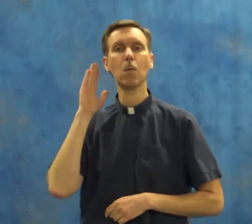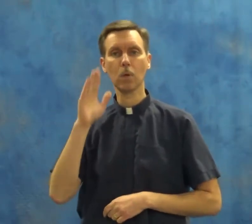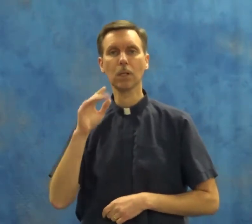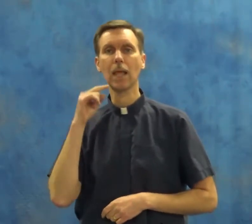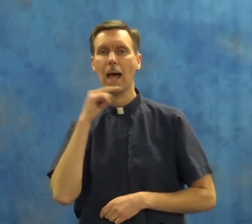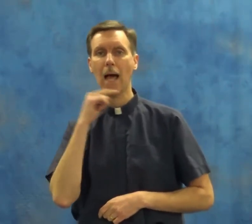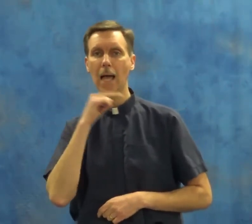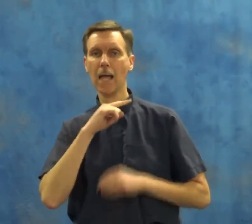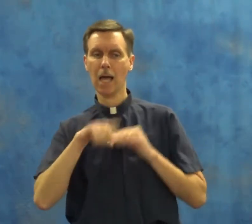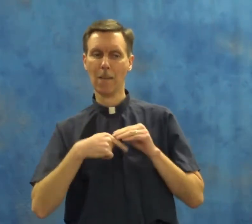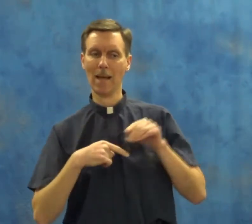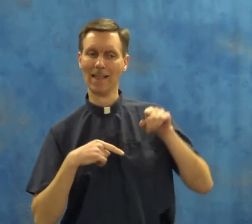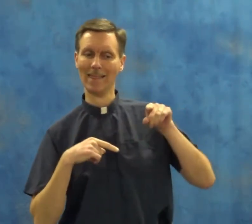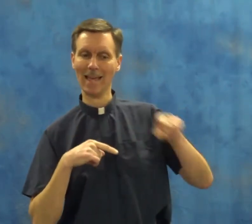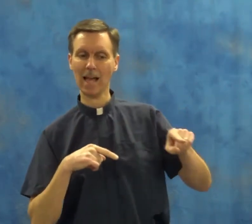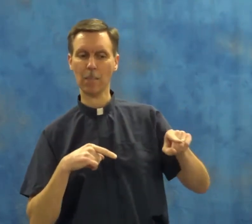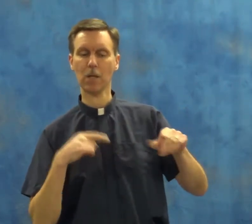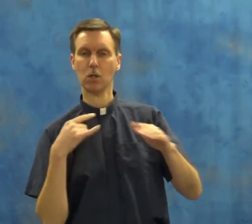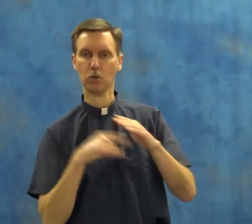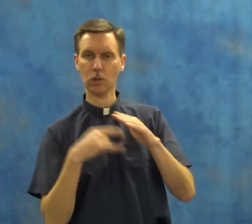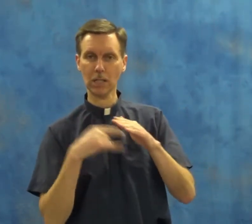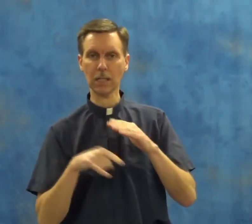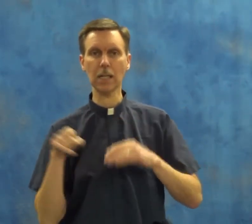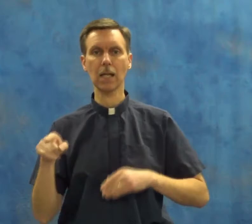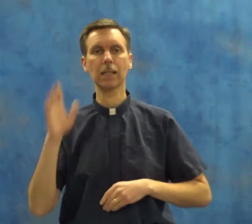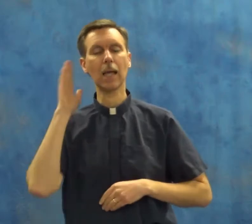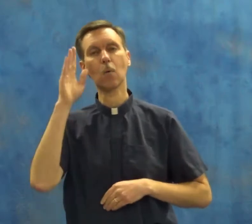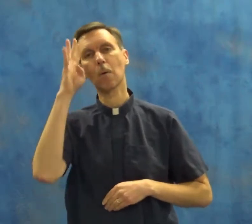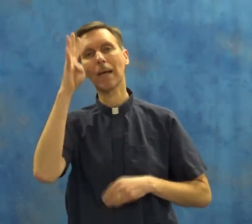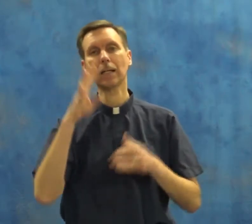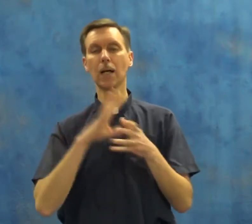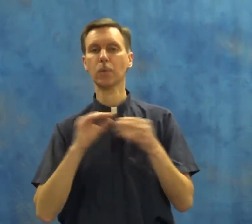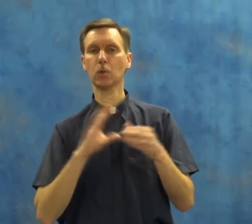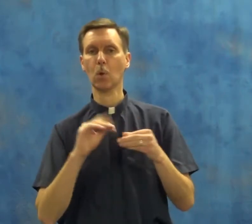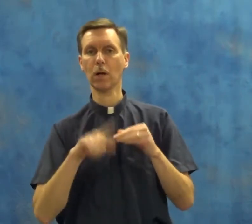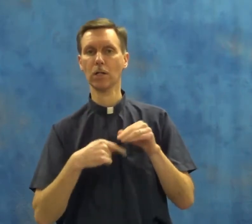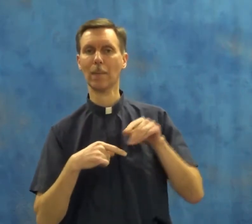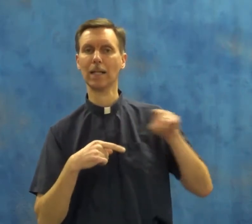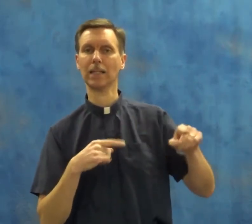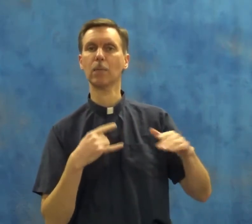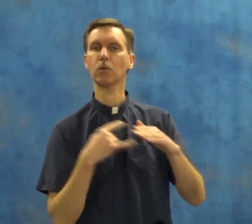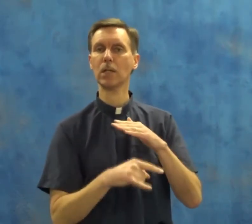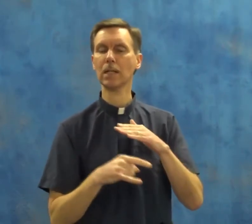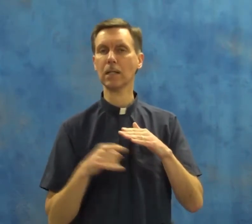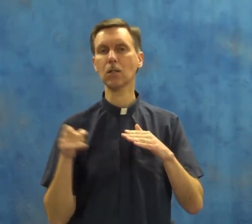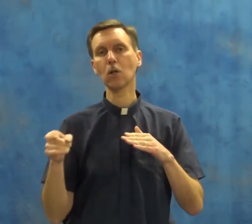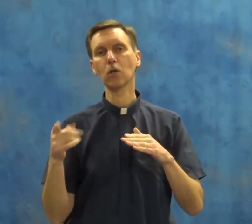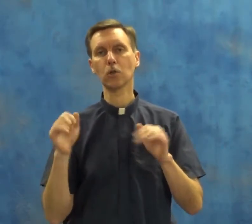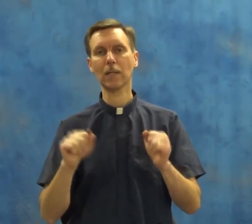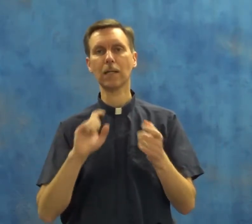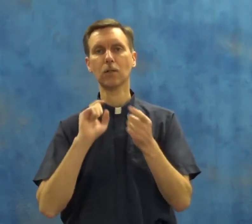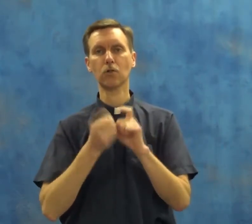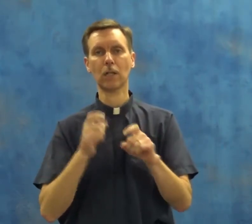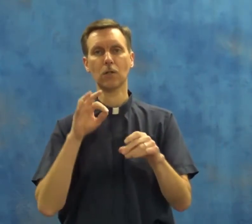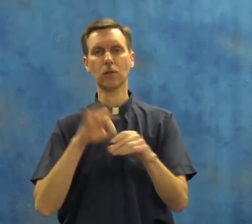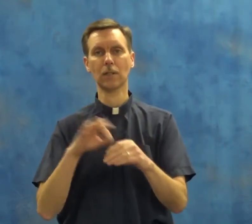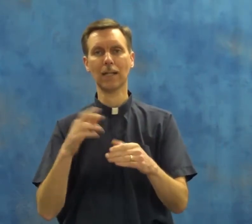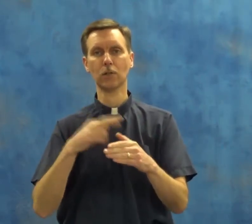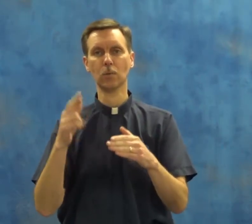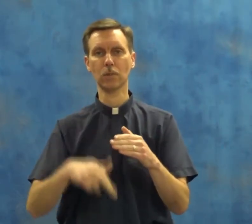will lie about them cheating. They will make up stories about them cheating so they can change the election